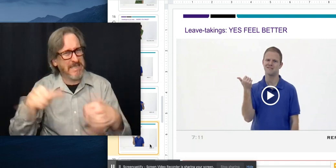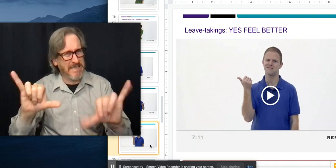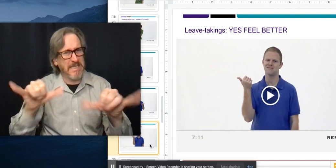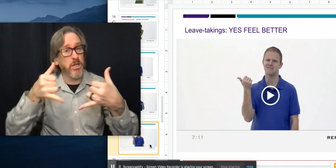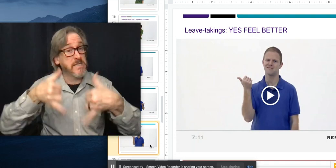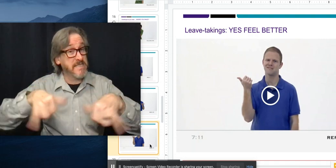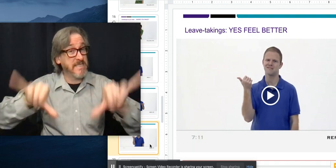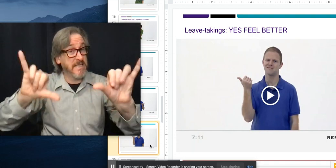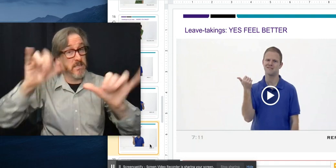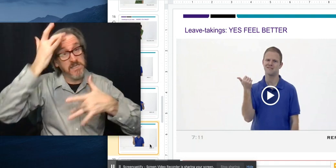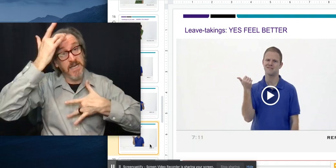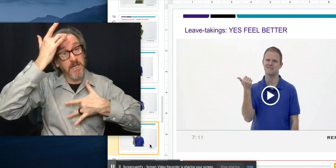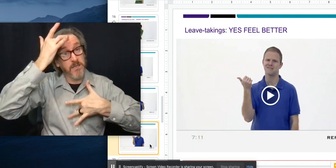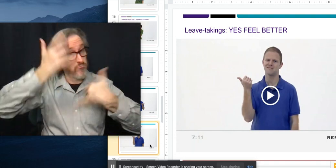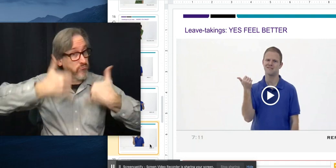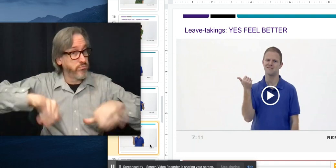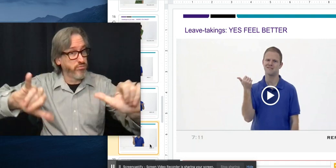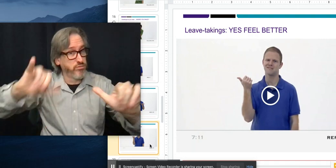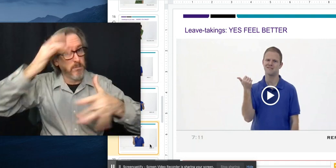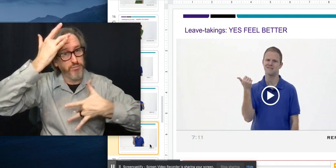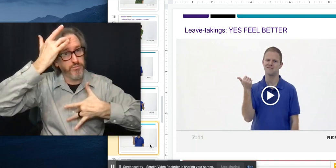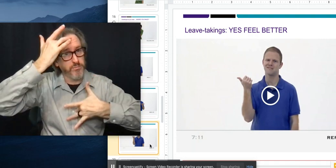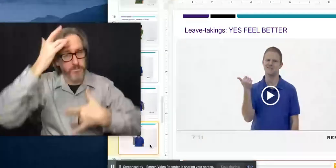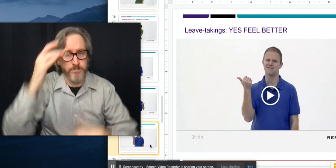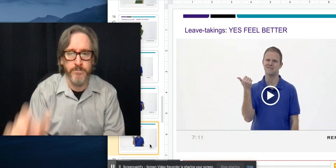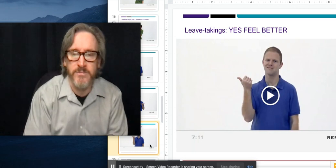Yes, still sick?